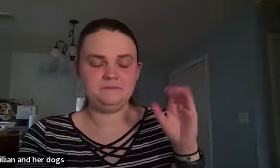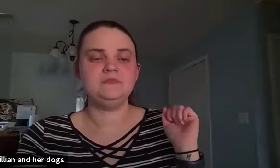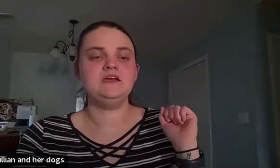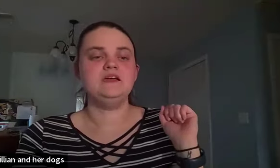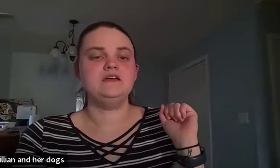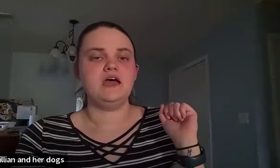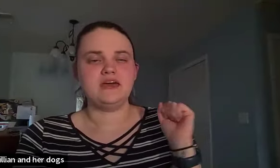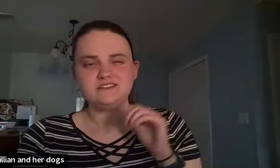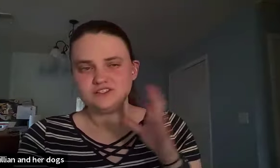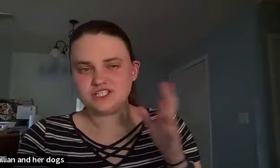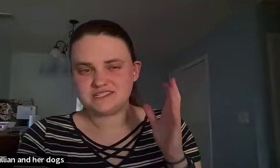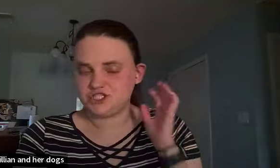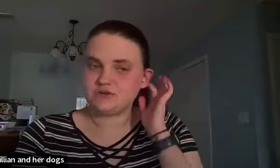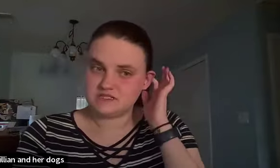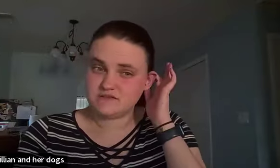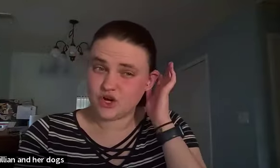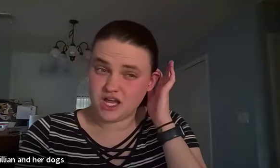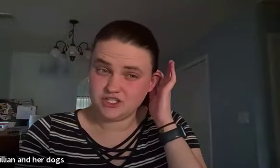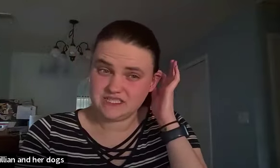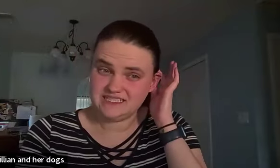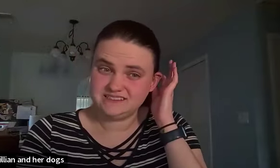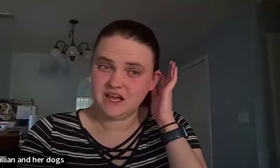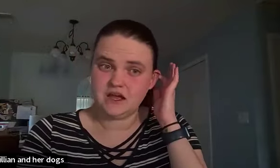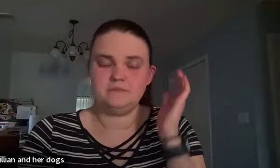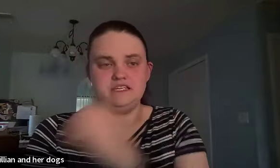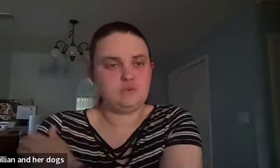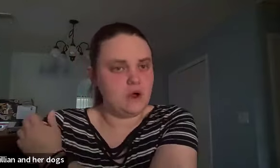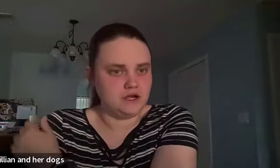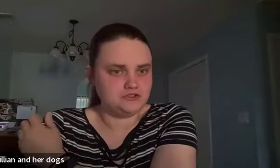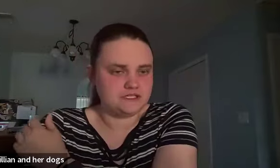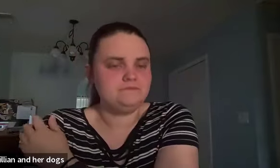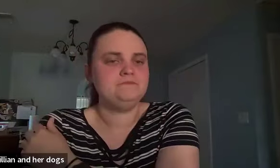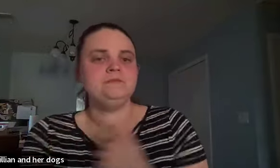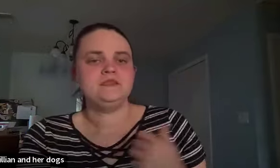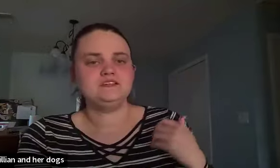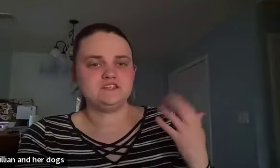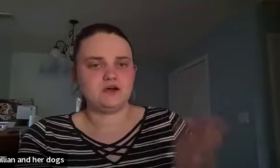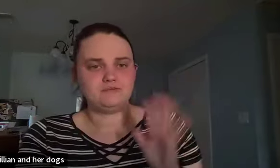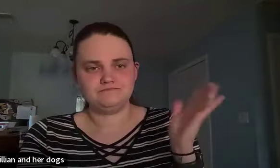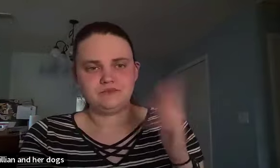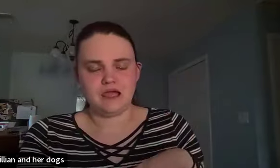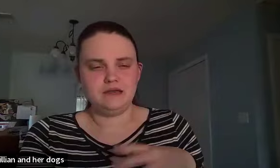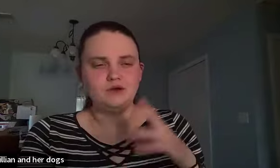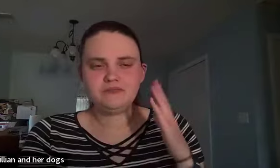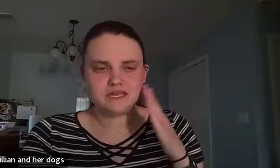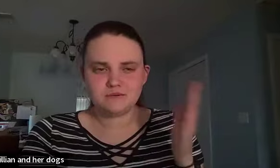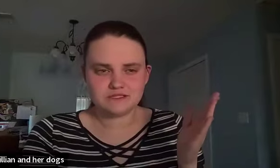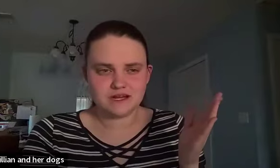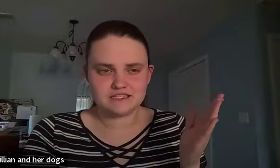Okay. And that's also just this general sign for 100 is 100. So I don't think anyone was going to